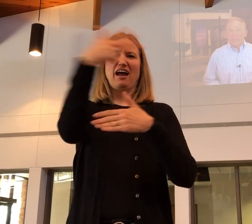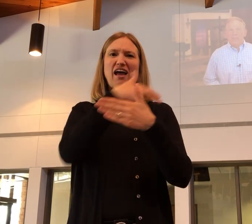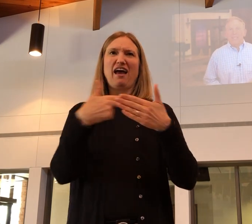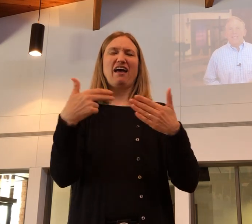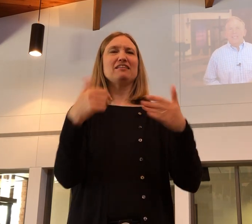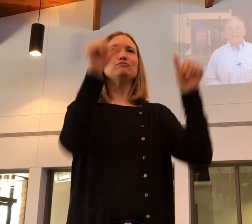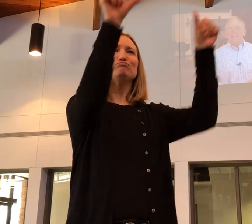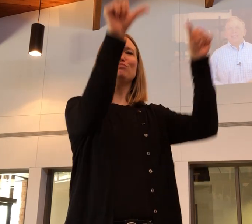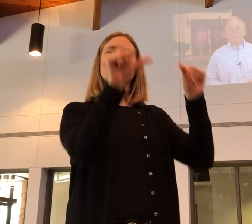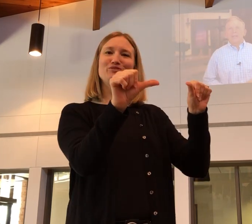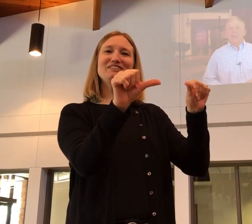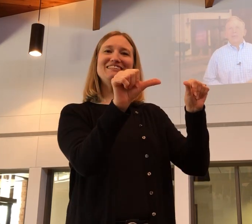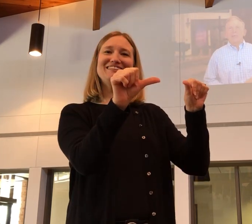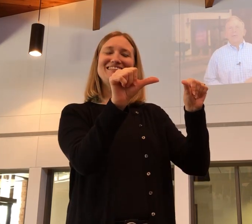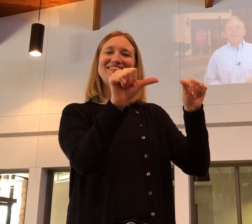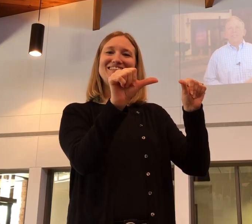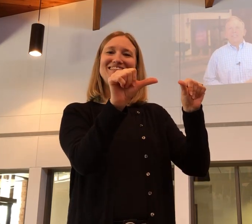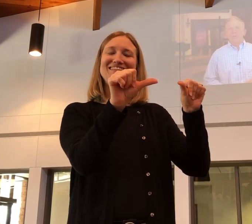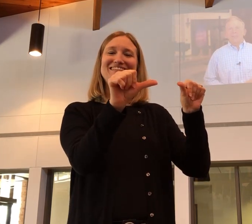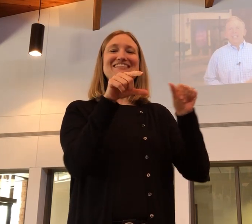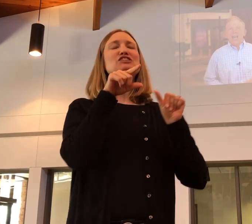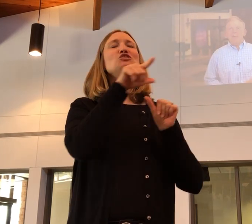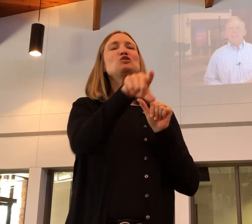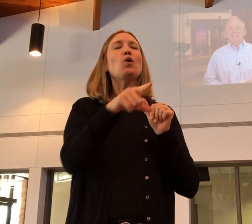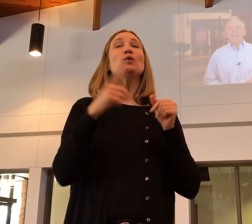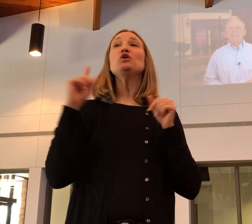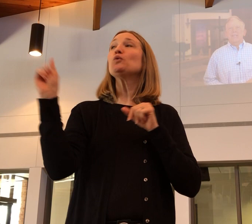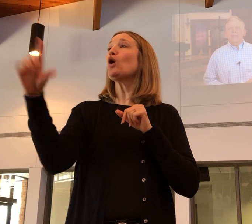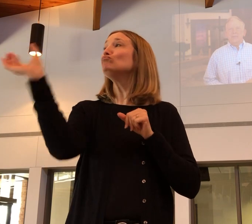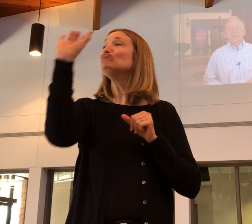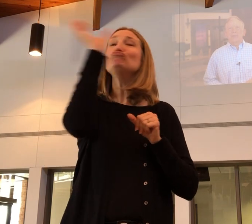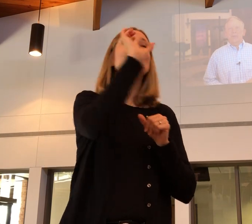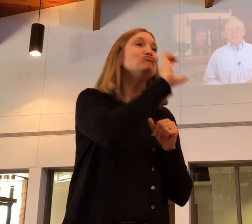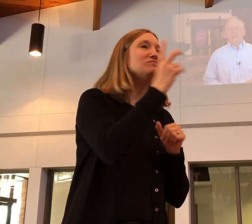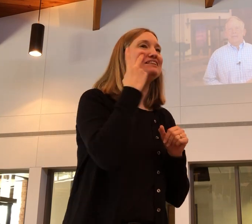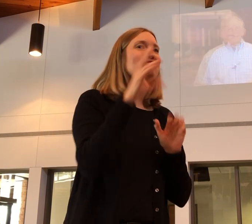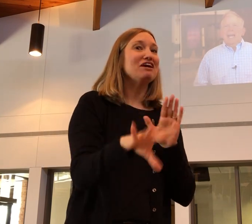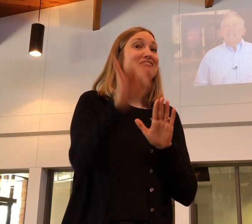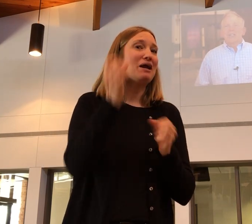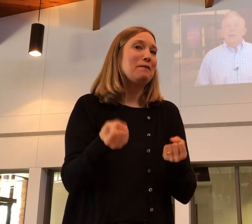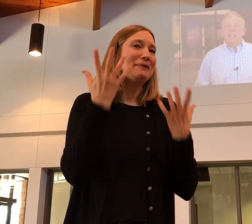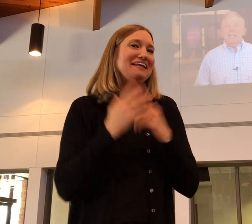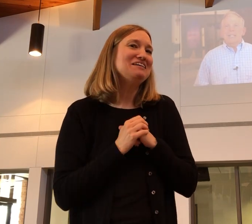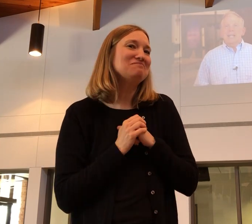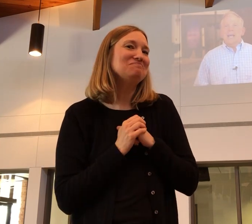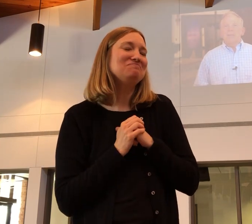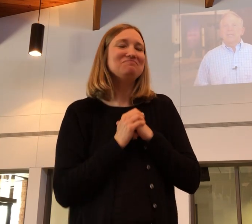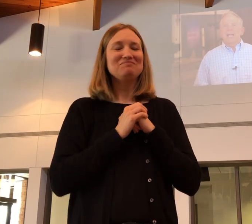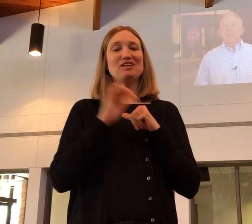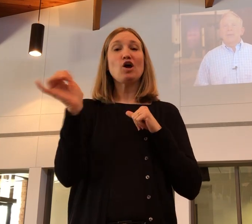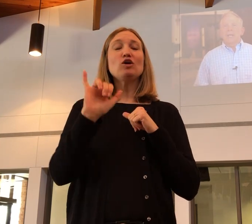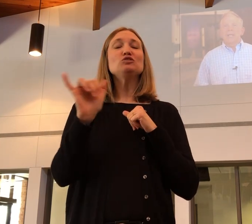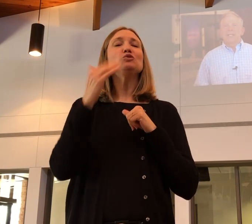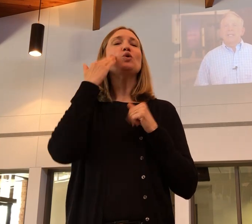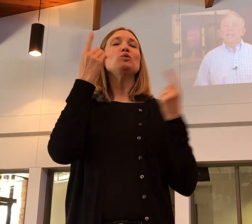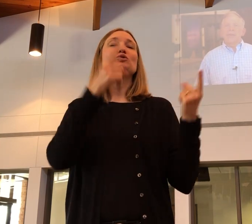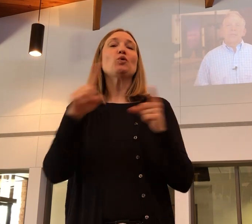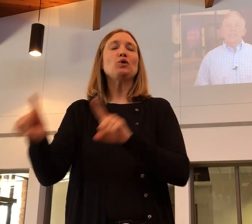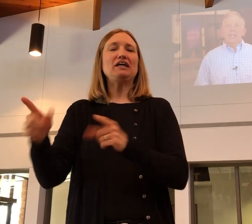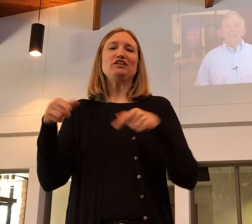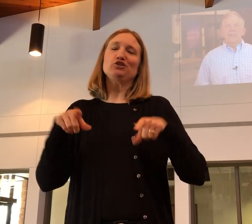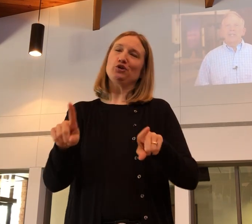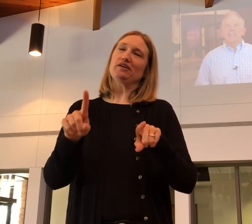your own dove hunt, report to us how many doves you've located. And as always, to stay up to date in